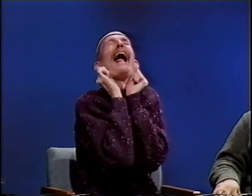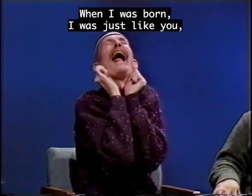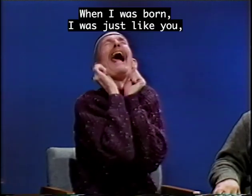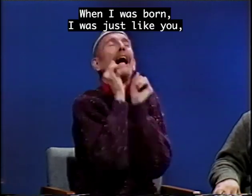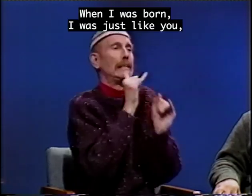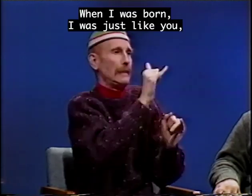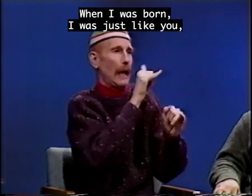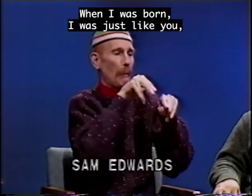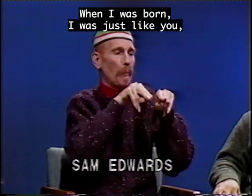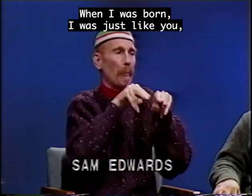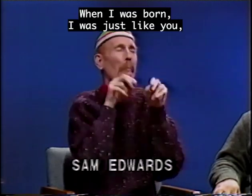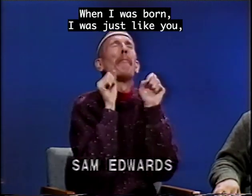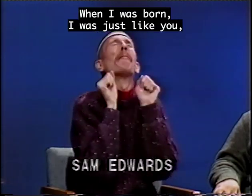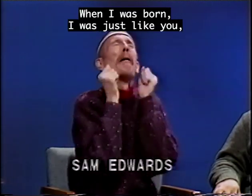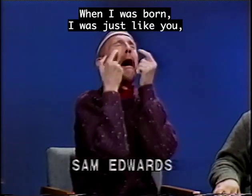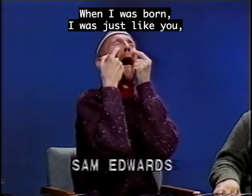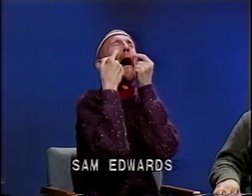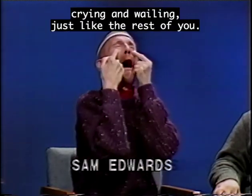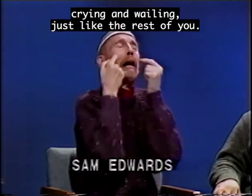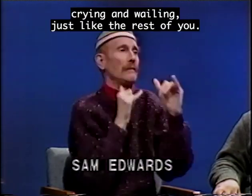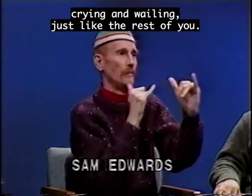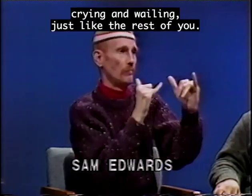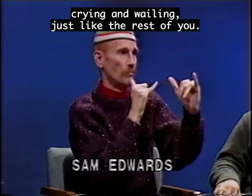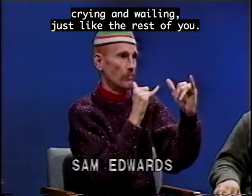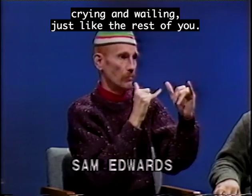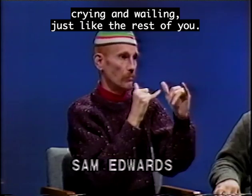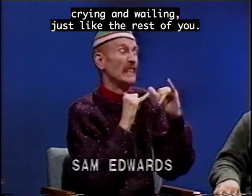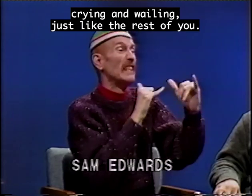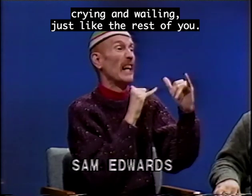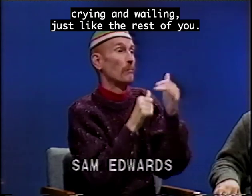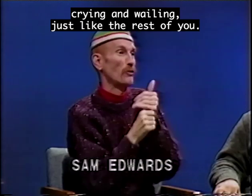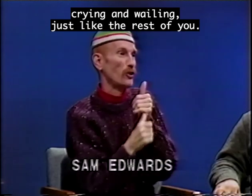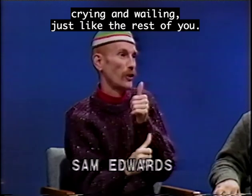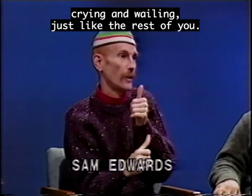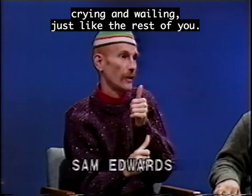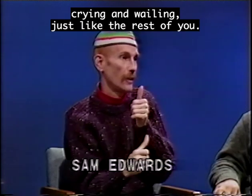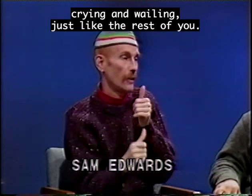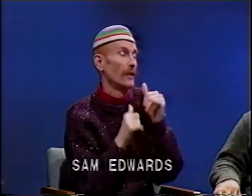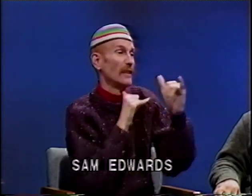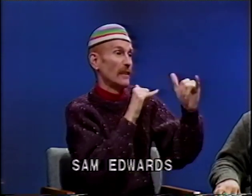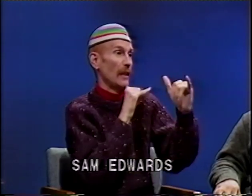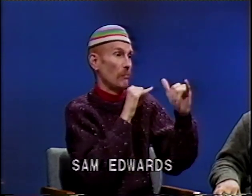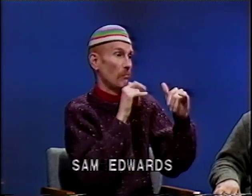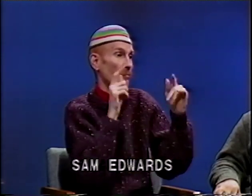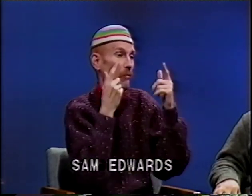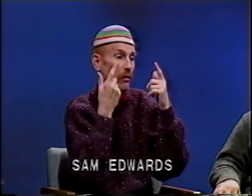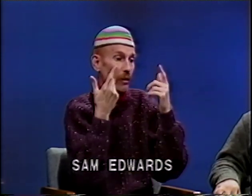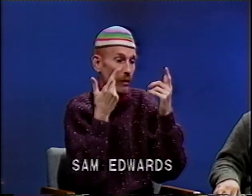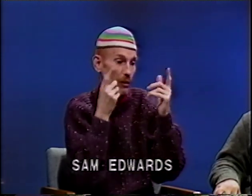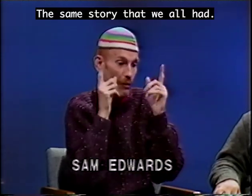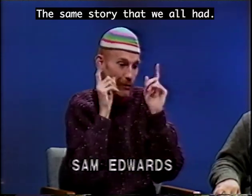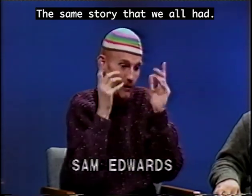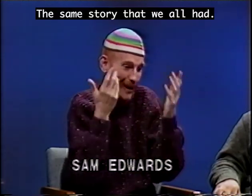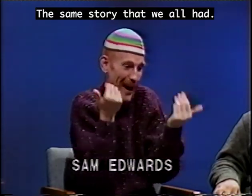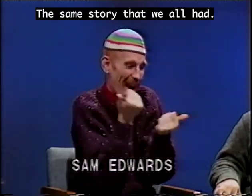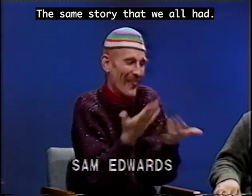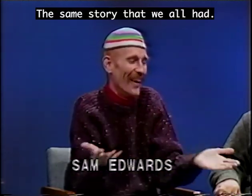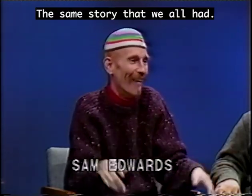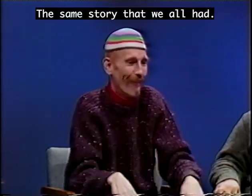When I was born, I was just like you, crying and wailing just like the rest of you. The same story that we all